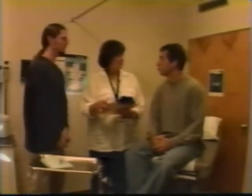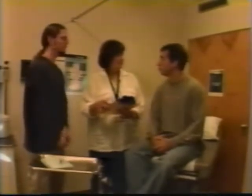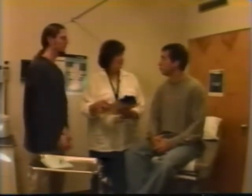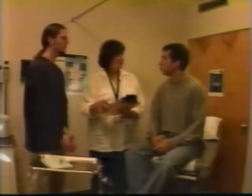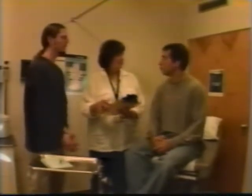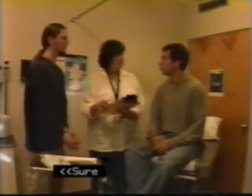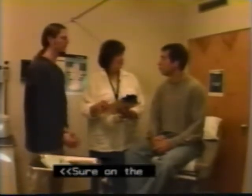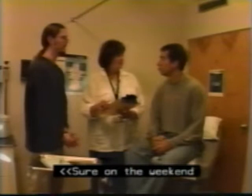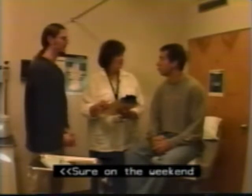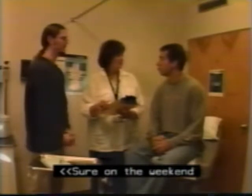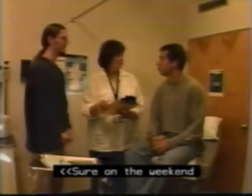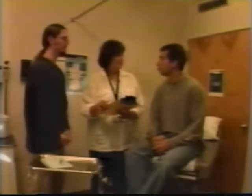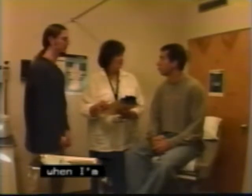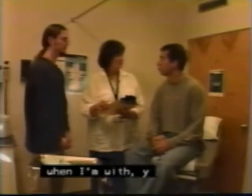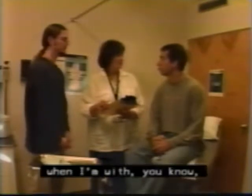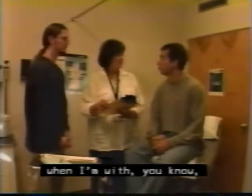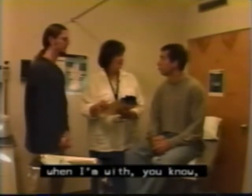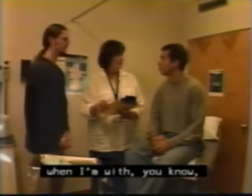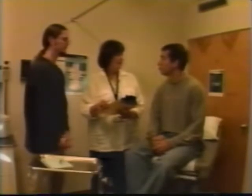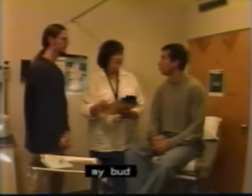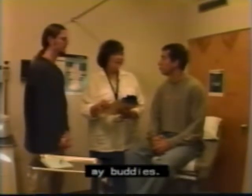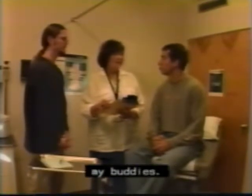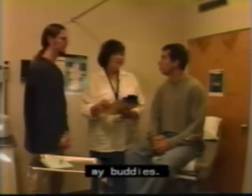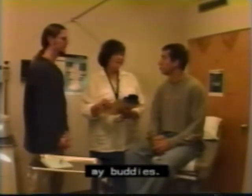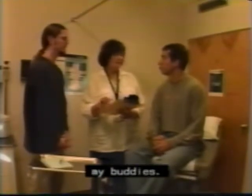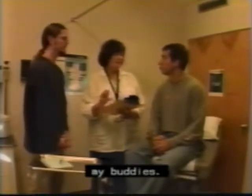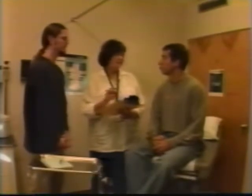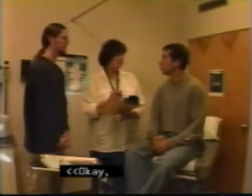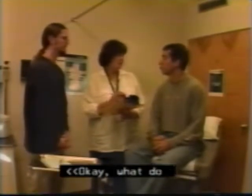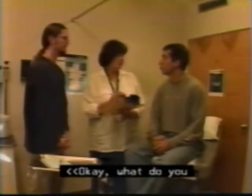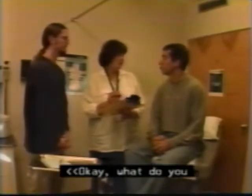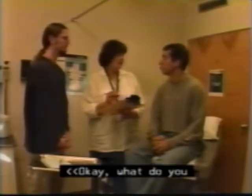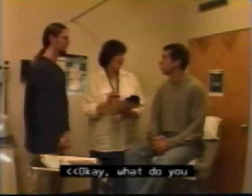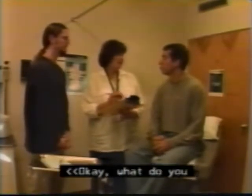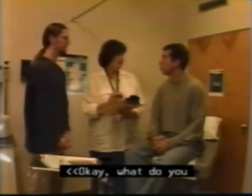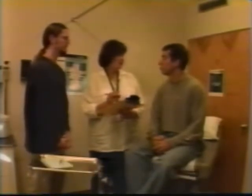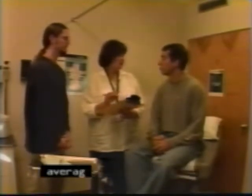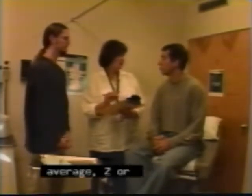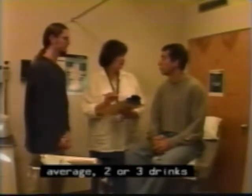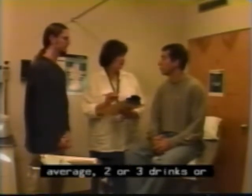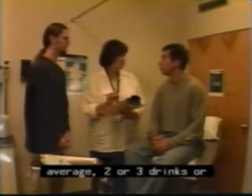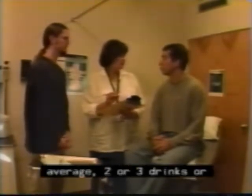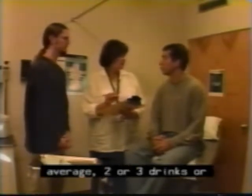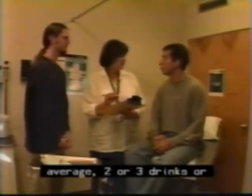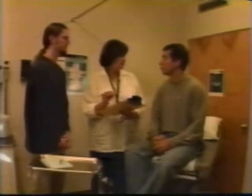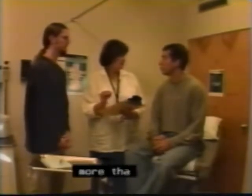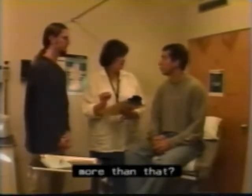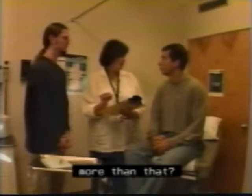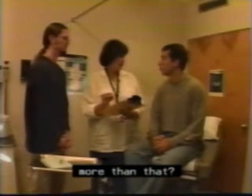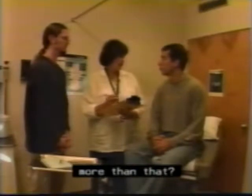Sure, on the weekend when I'm hanging out with my buddies. Okay. What do you average, 2 or 3 drinks or more than that?